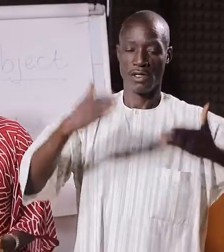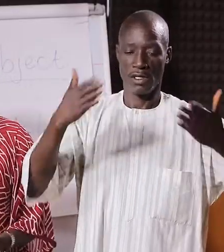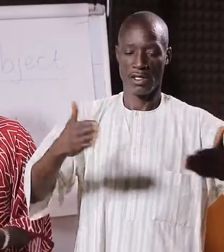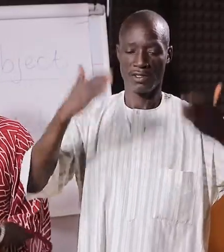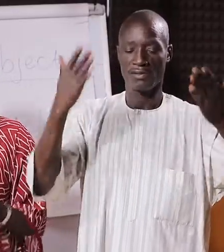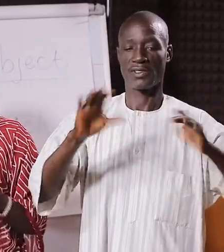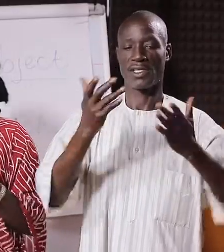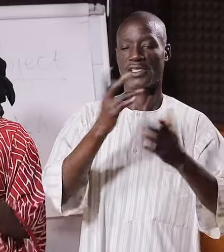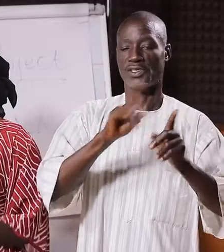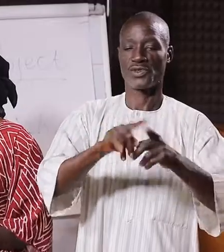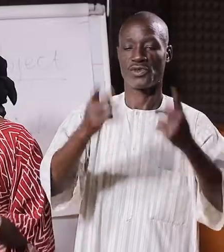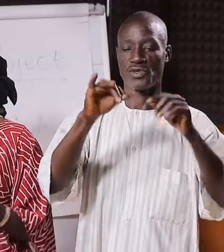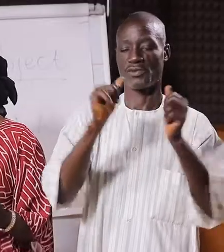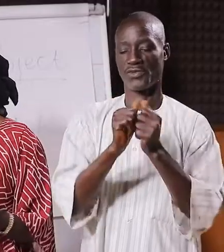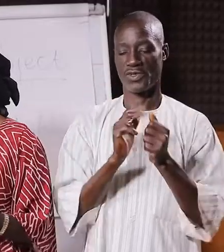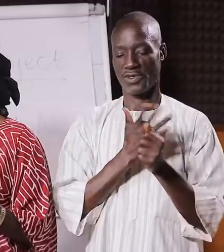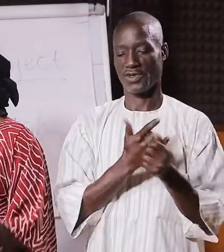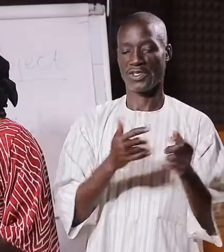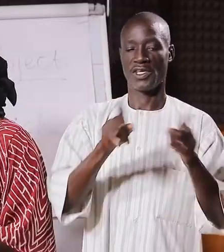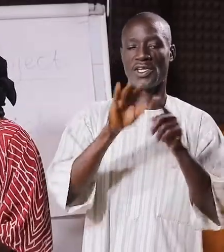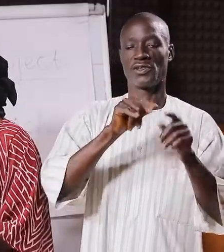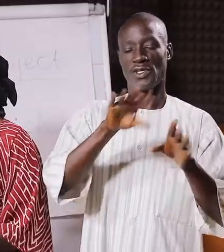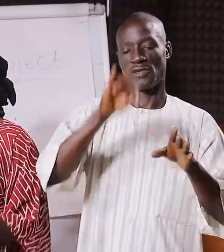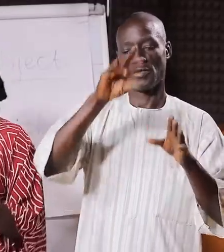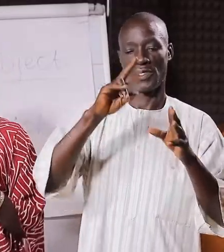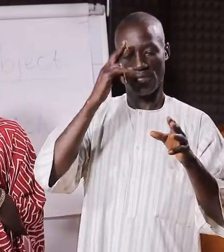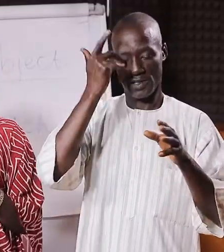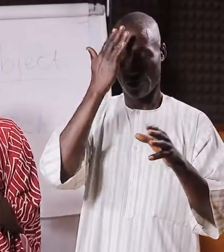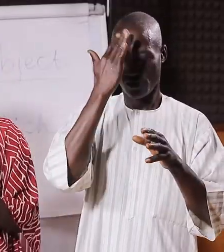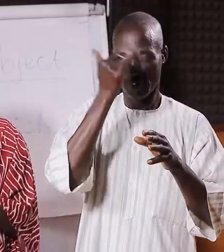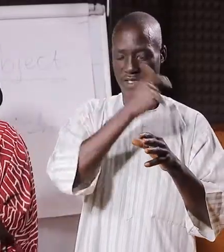enjoyable class. So come with me as we find reasons why we say